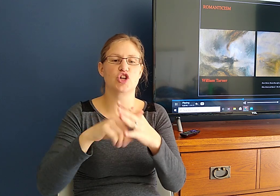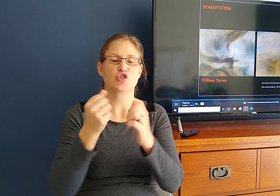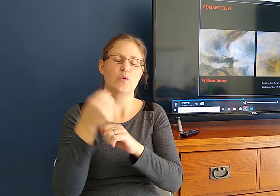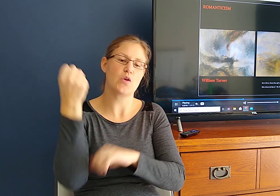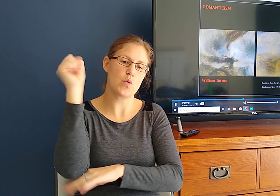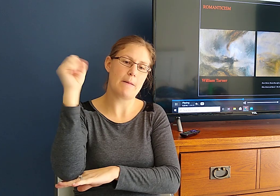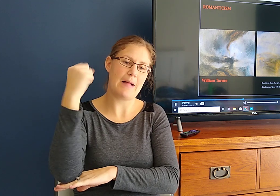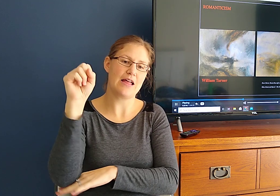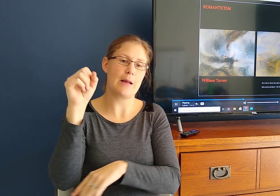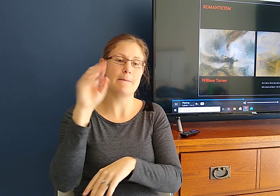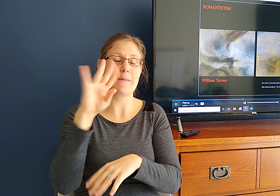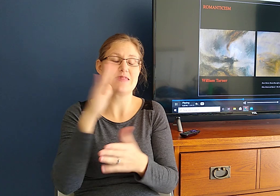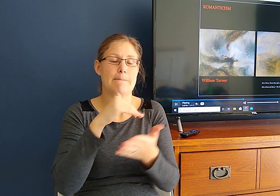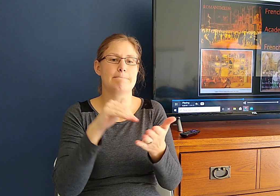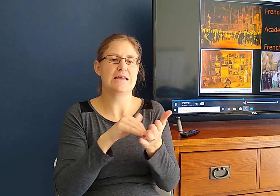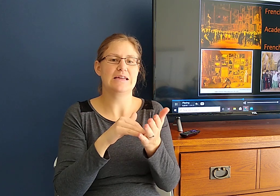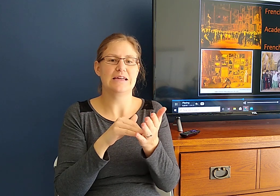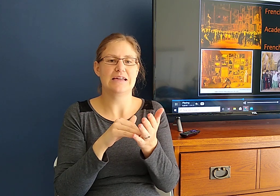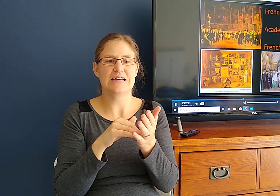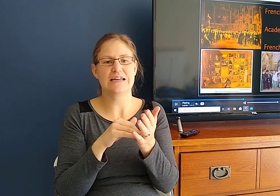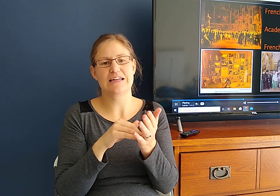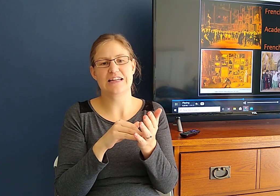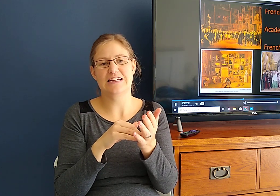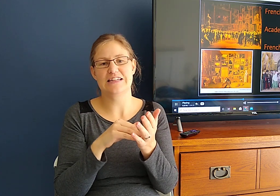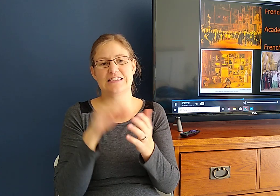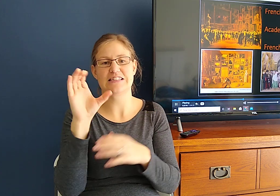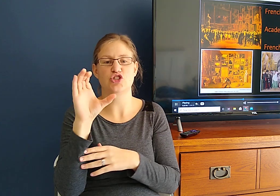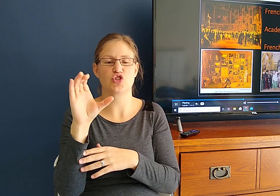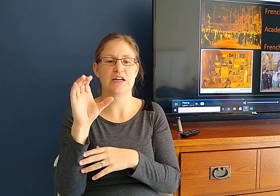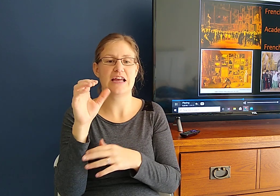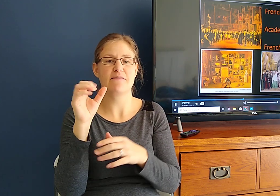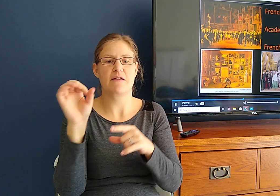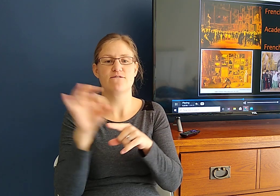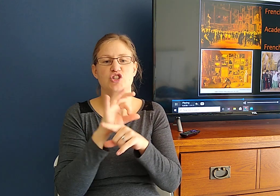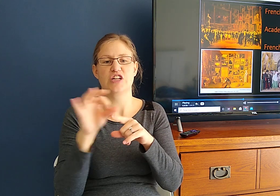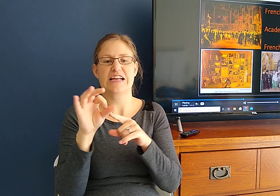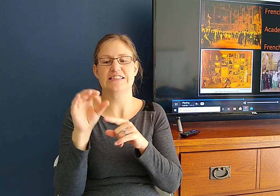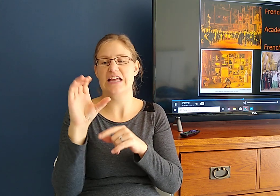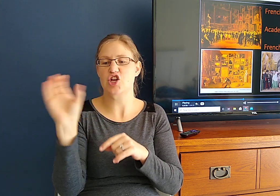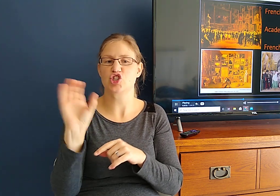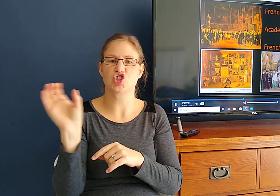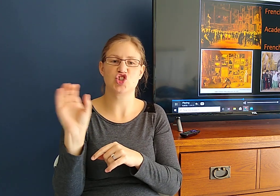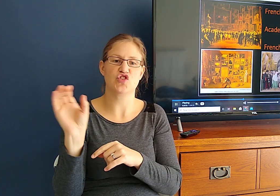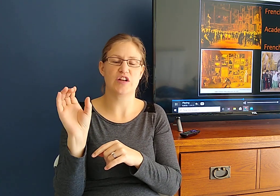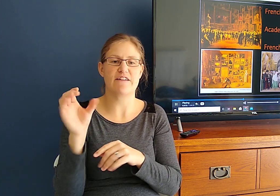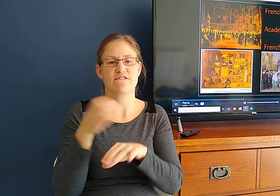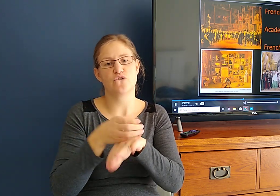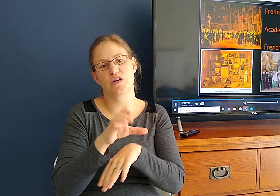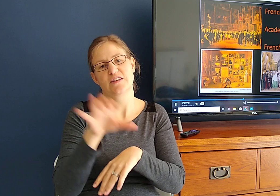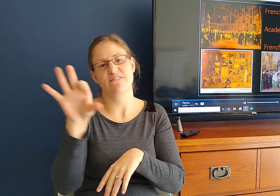become institutionalized, functioning as a conservative force in French artistic life.